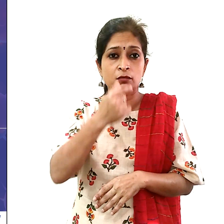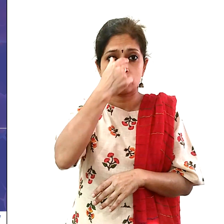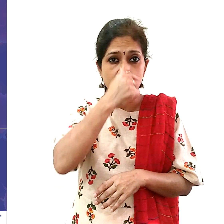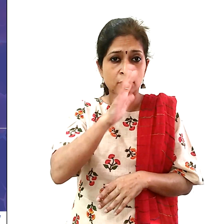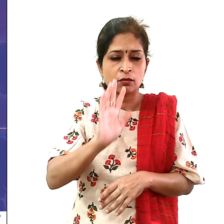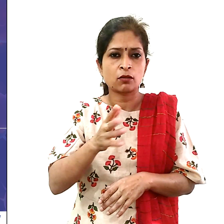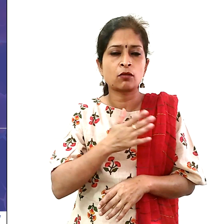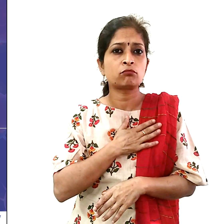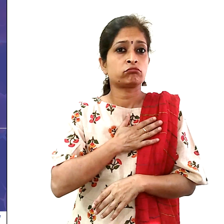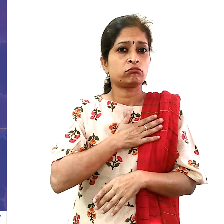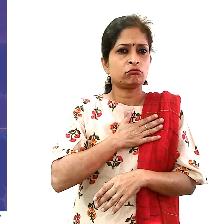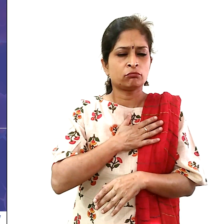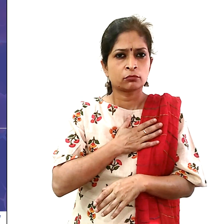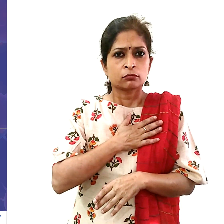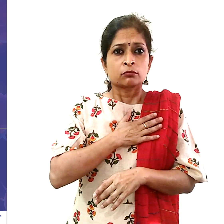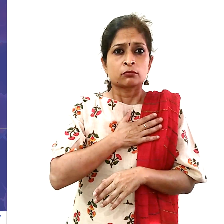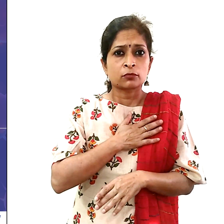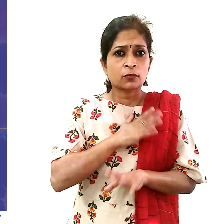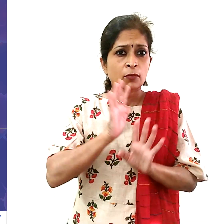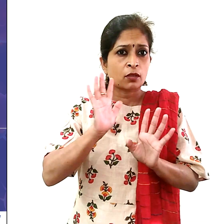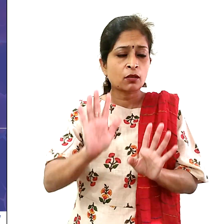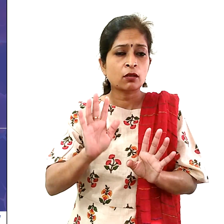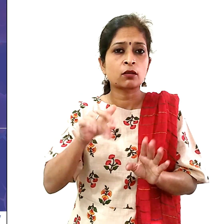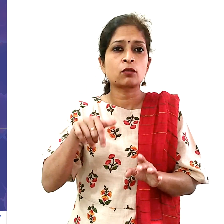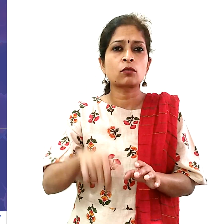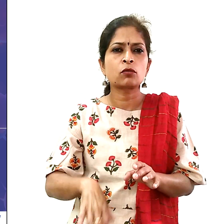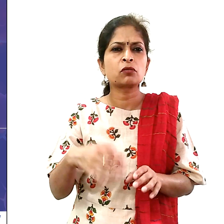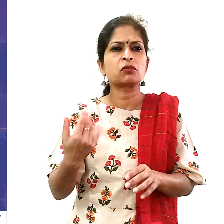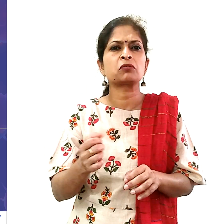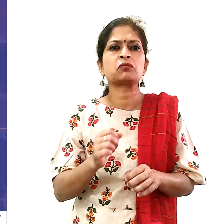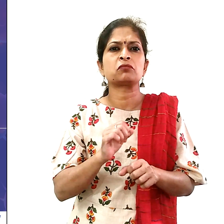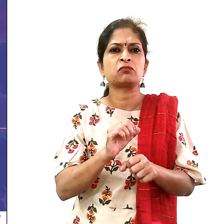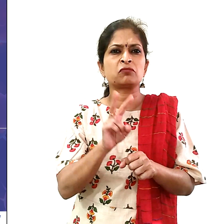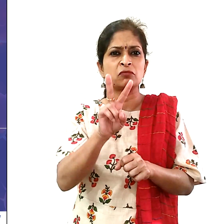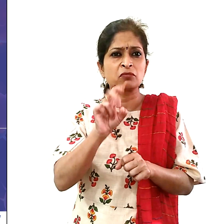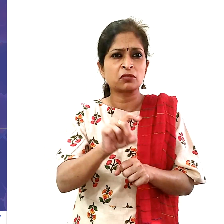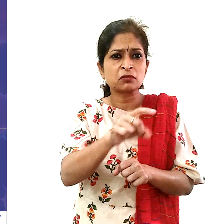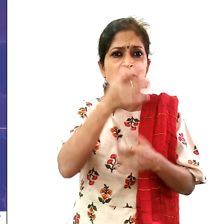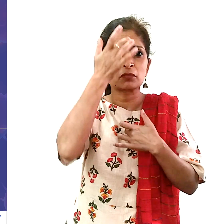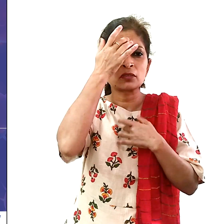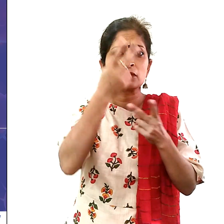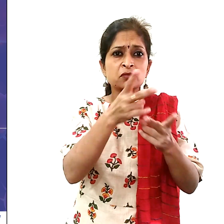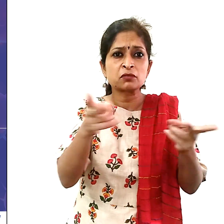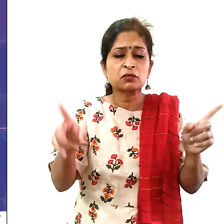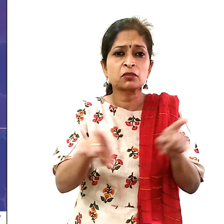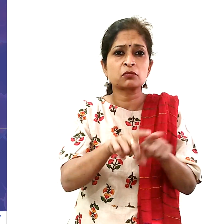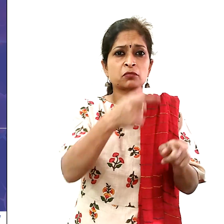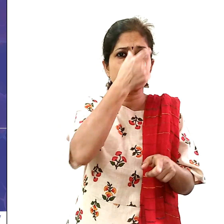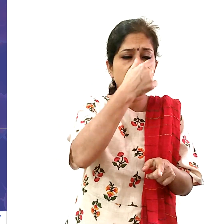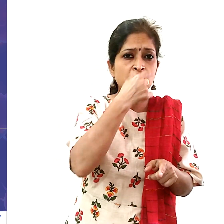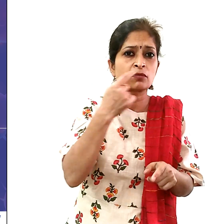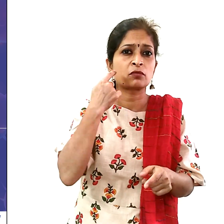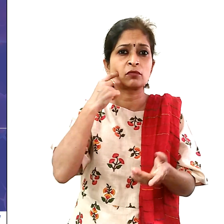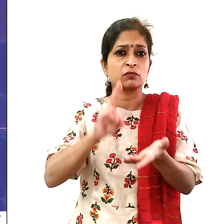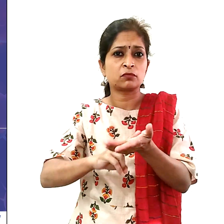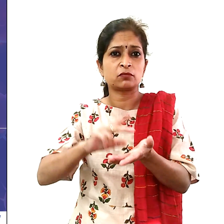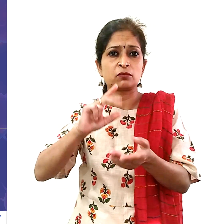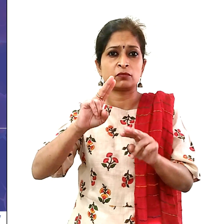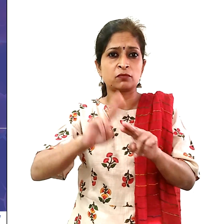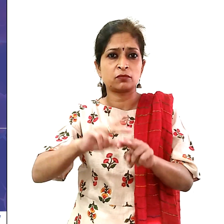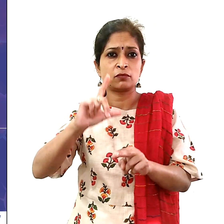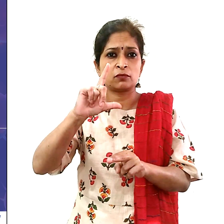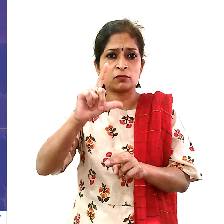shortness of breath. These are similar to the symptoms of any viral infection like common cold, influenza,